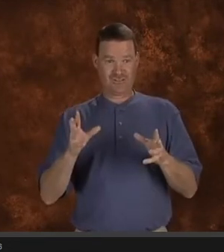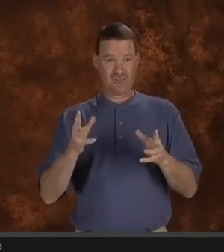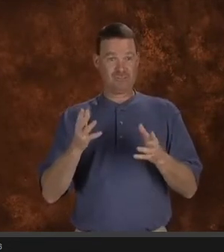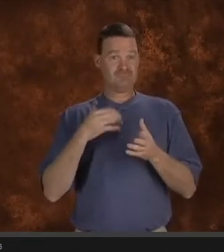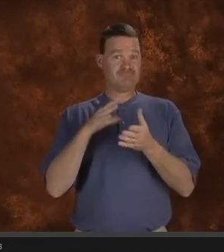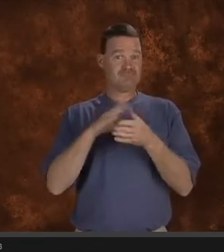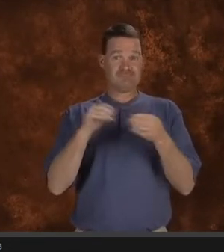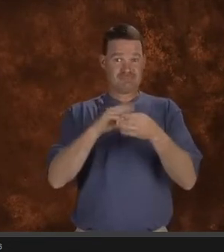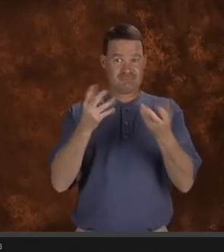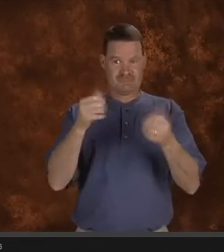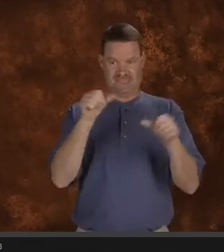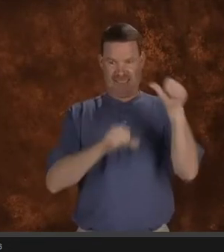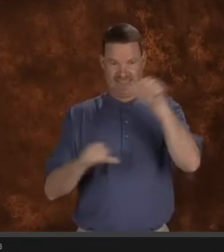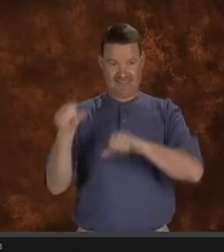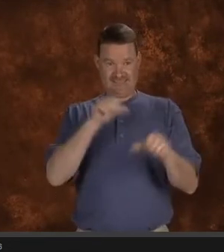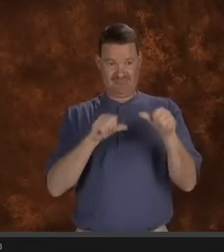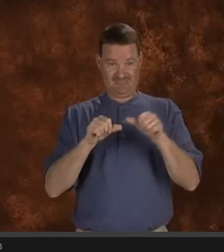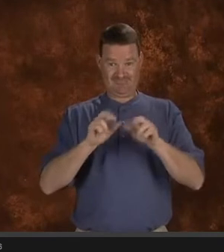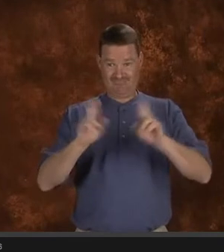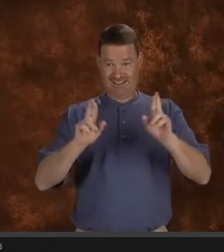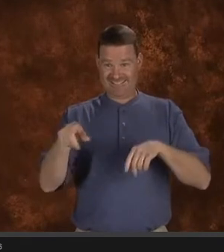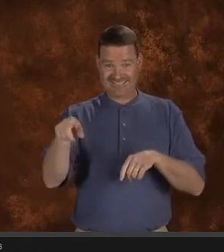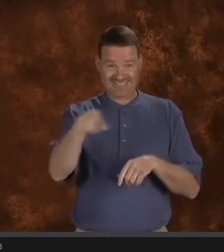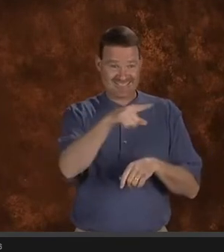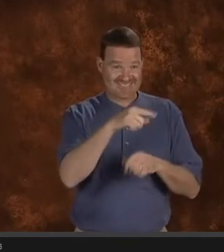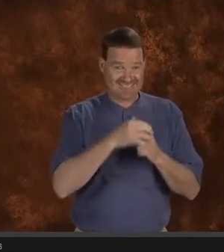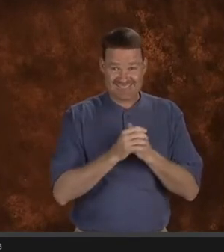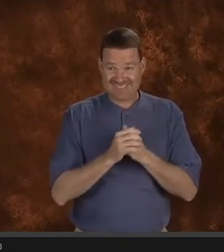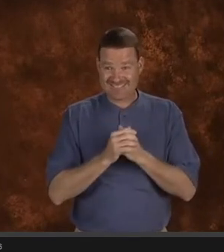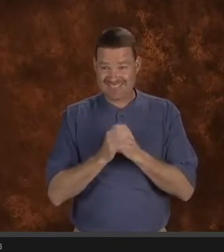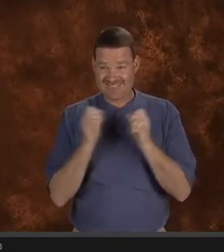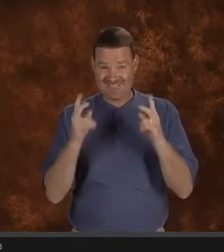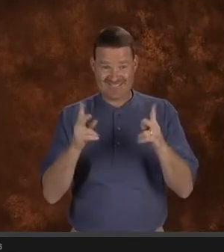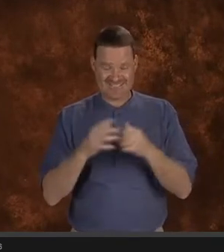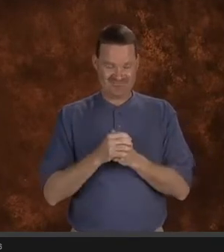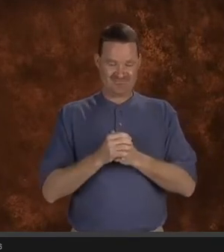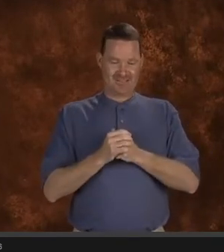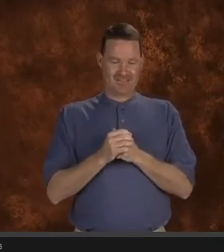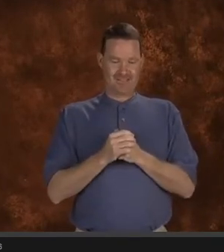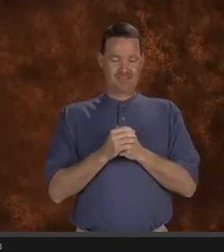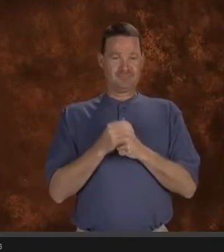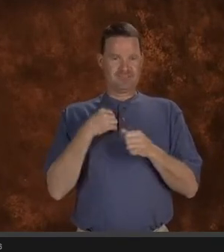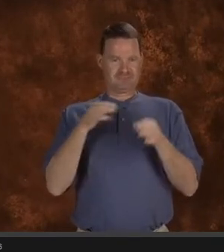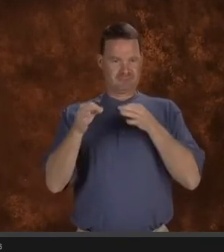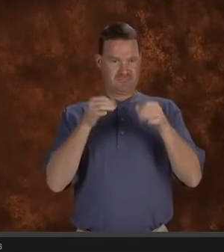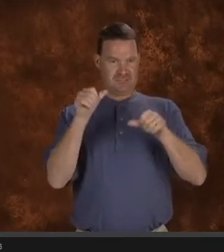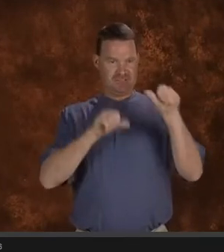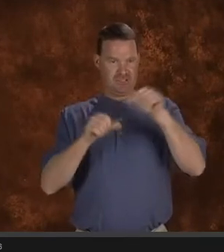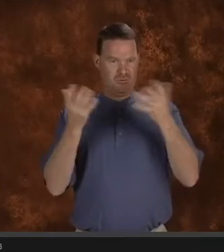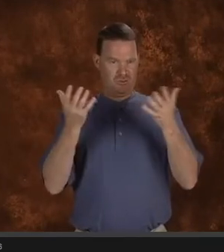Hi, my name is Mr. Dunn. I'm going to be your substitute teacher. I'm going to tell you guys a science story. You guys ready?